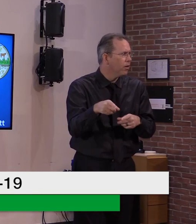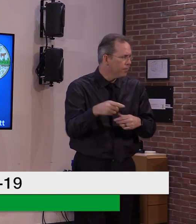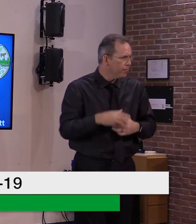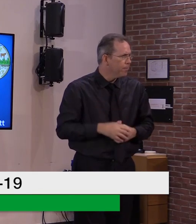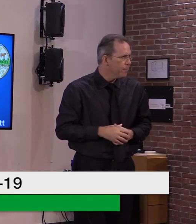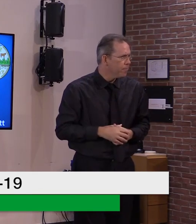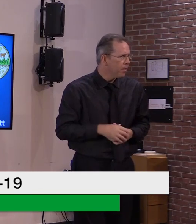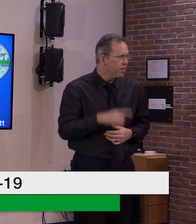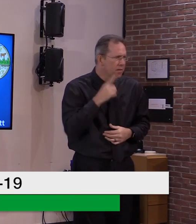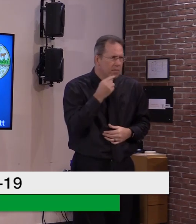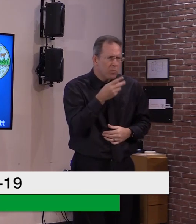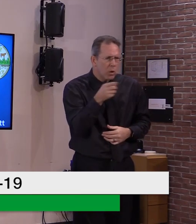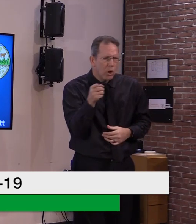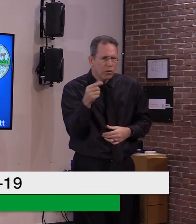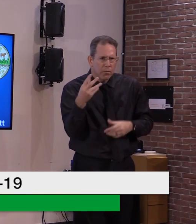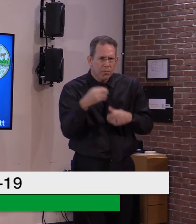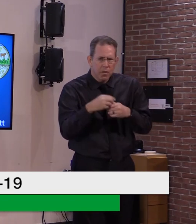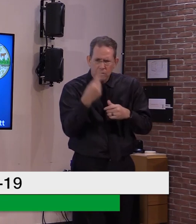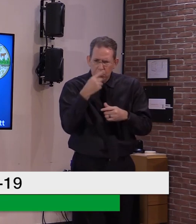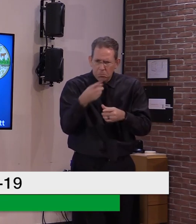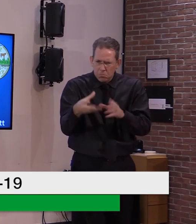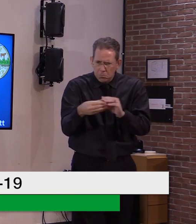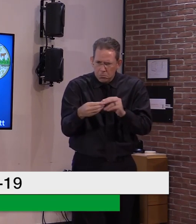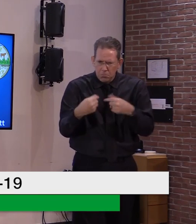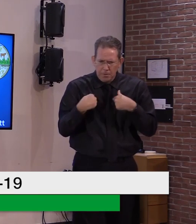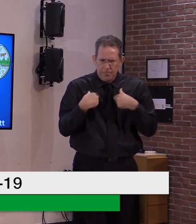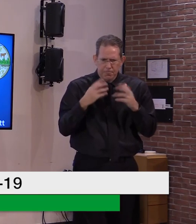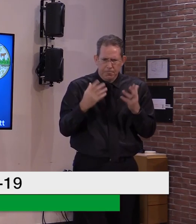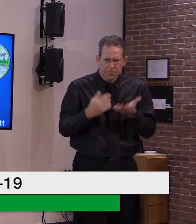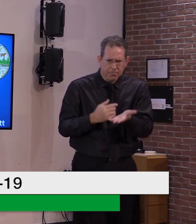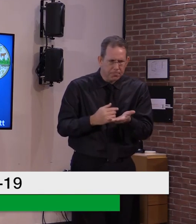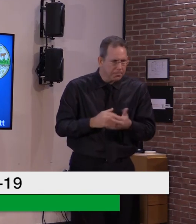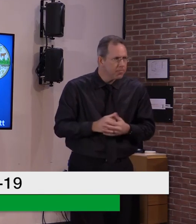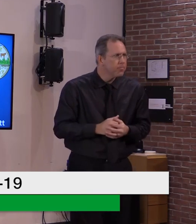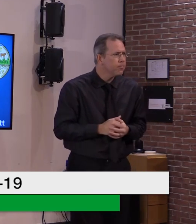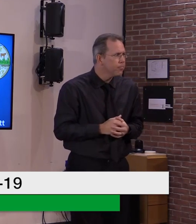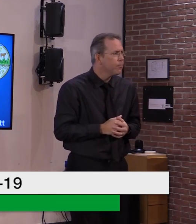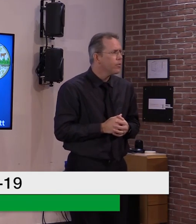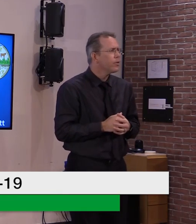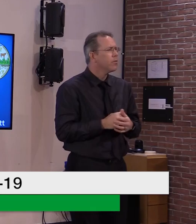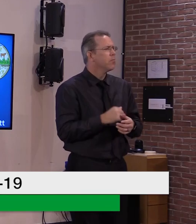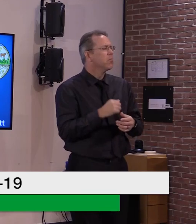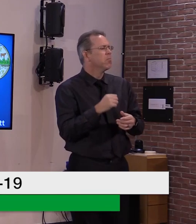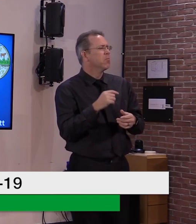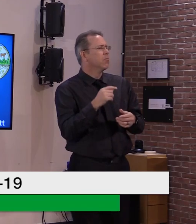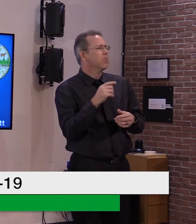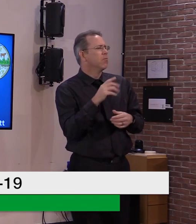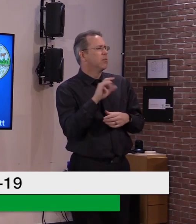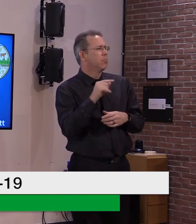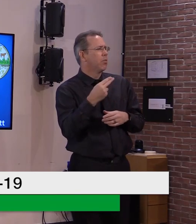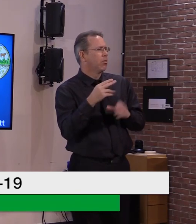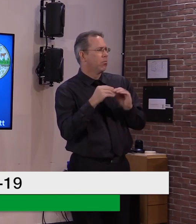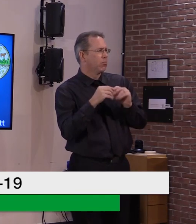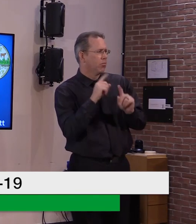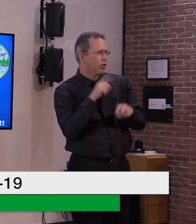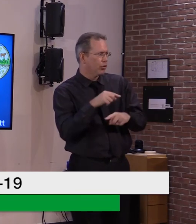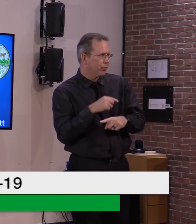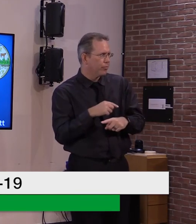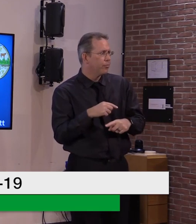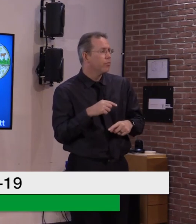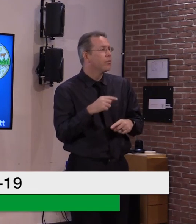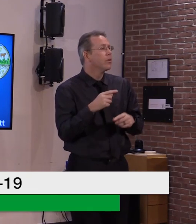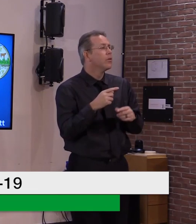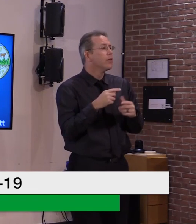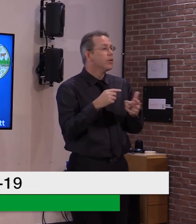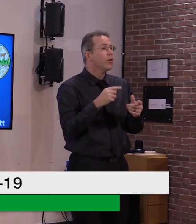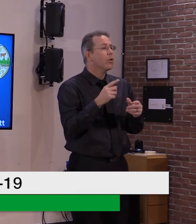yes governor we met with local officials both in washington county and orange county and talked about how